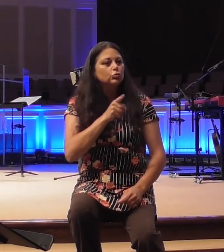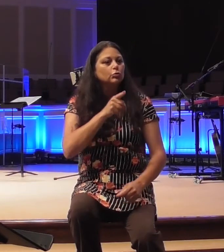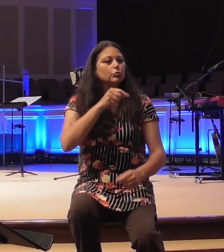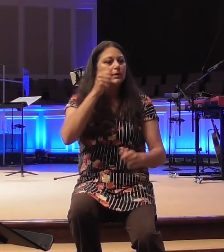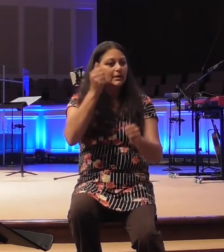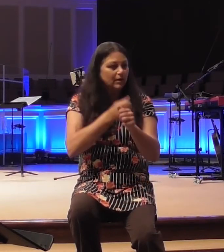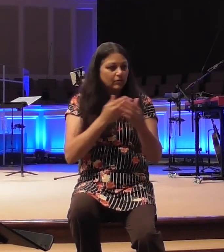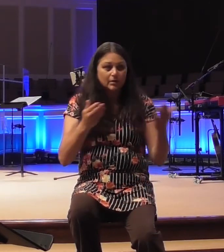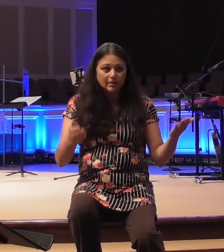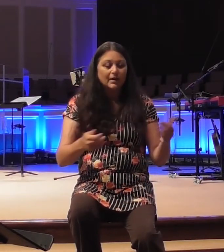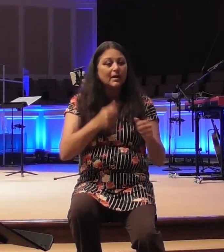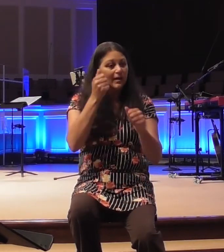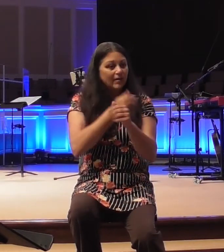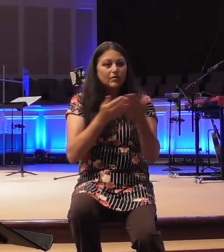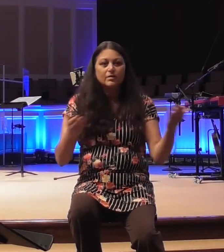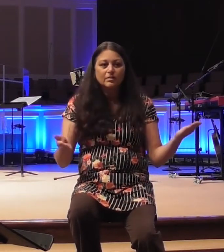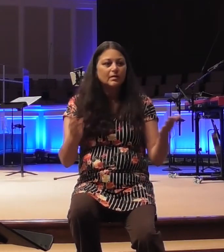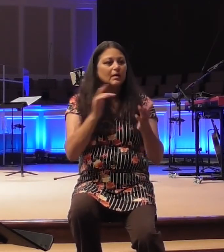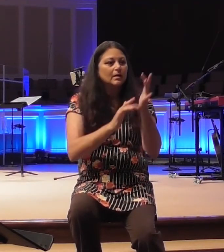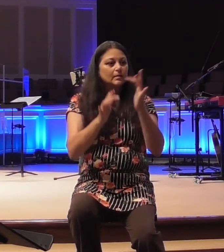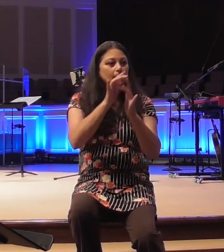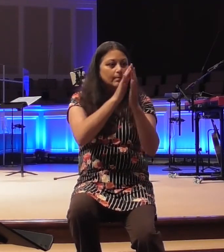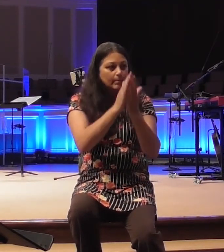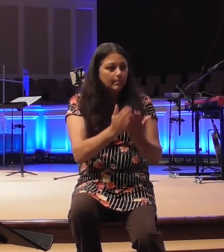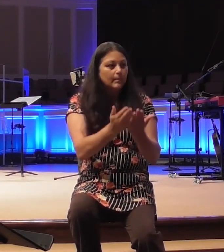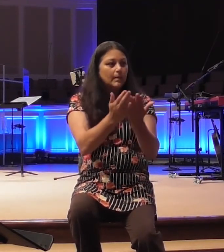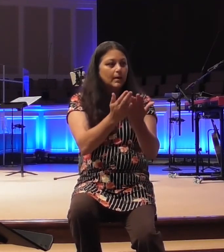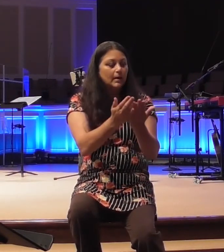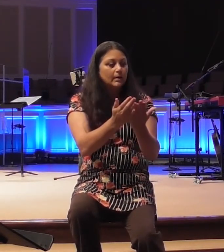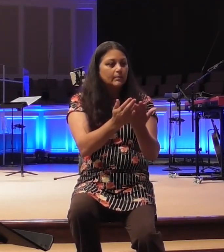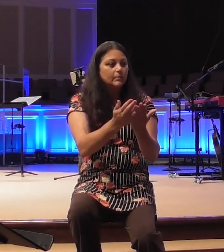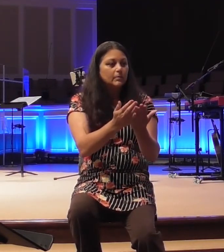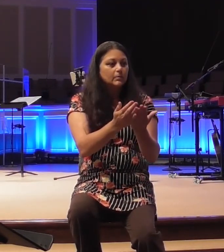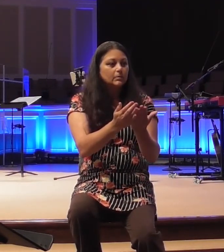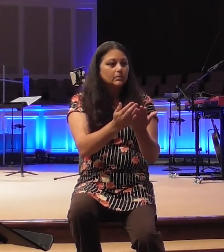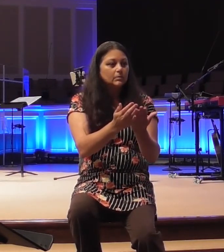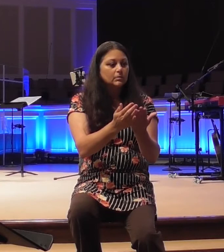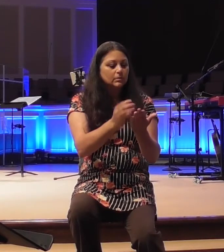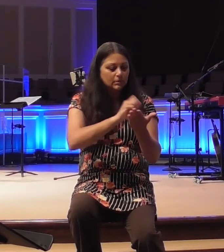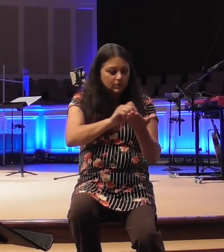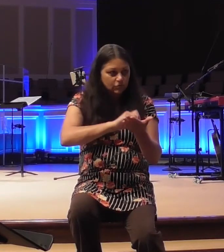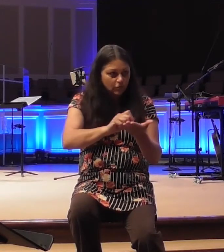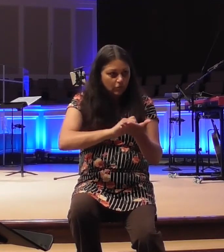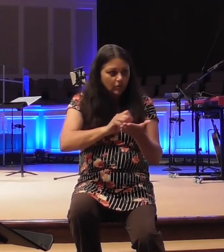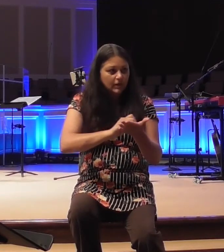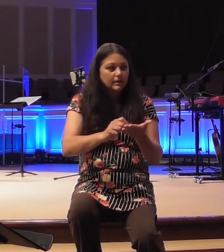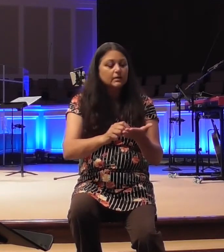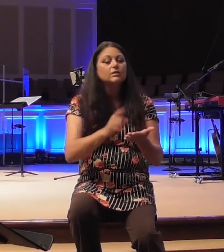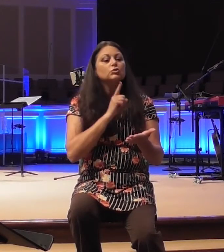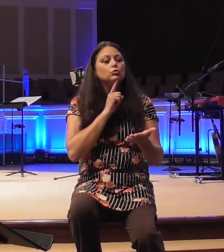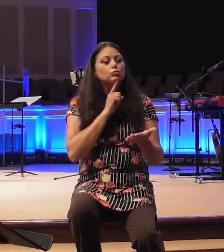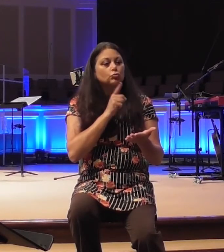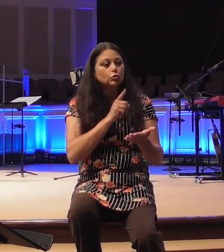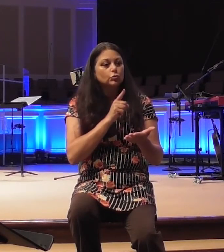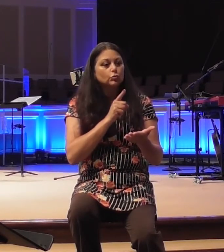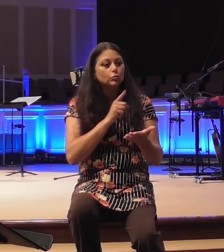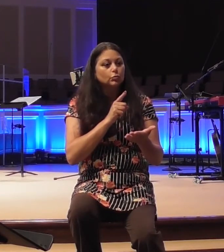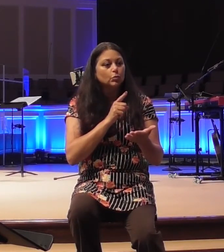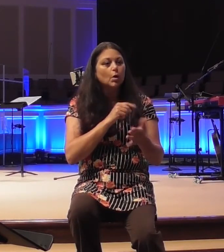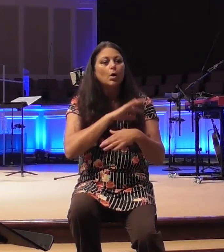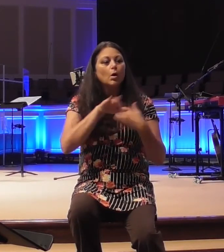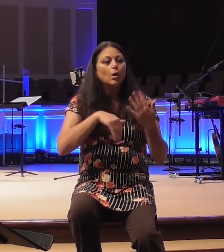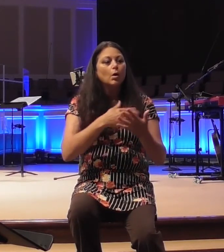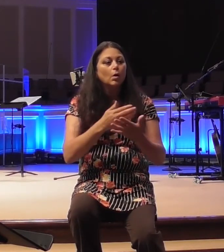Everything the Bible says is true. Everything that it tells happened. It's completely and totally true and